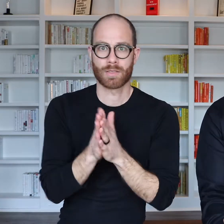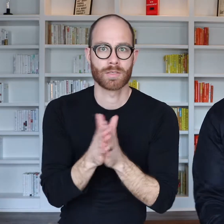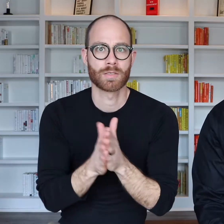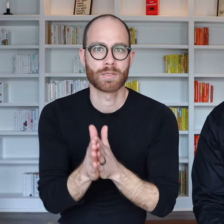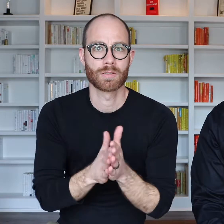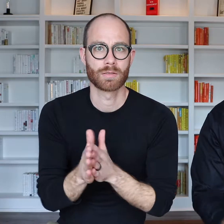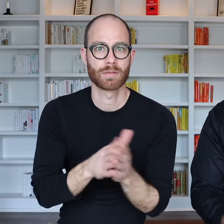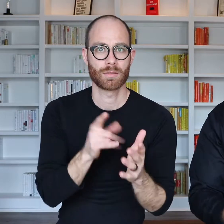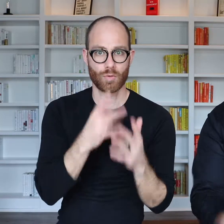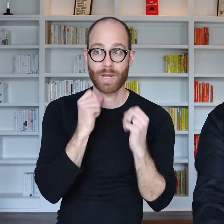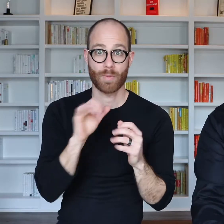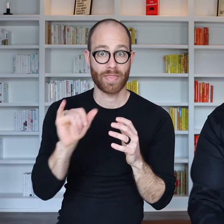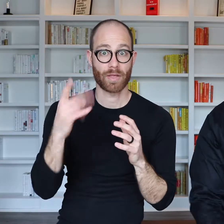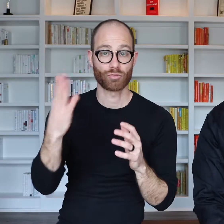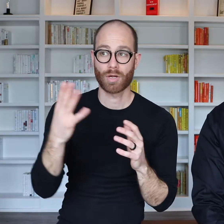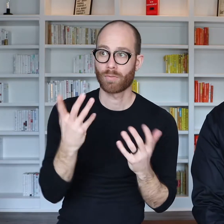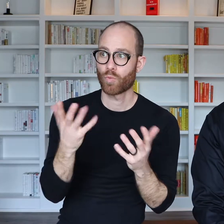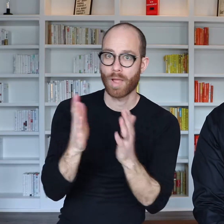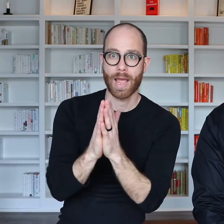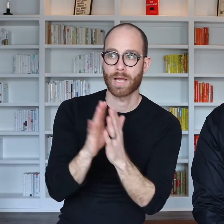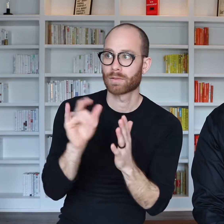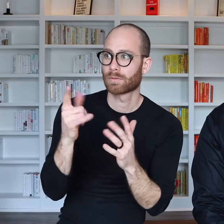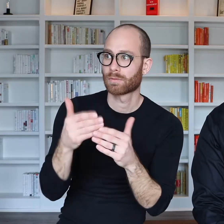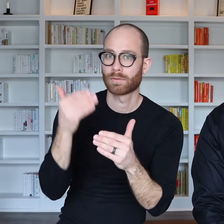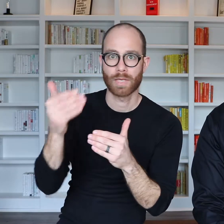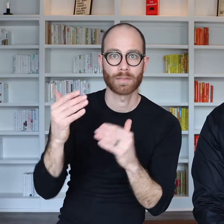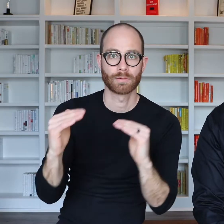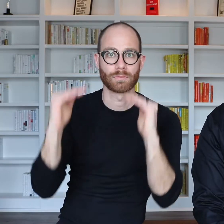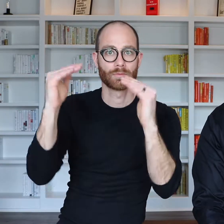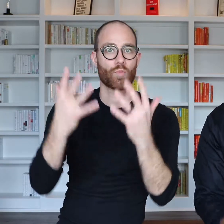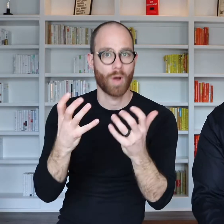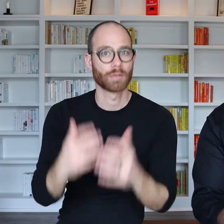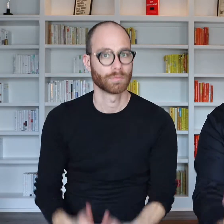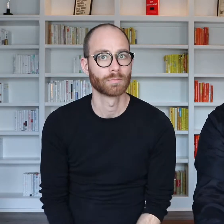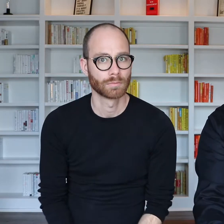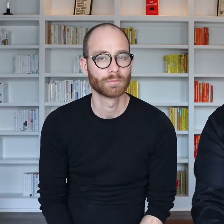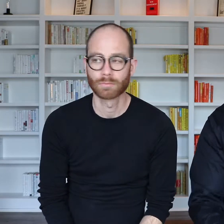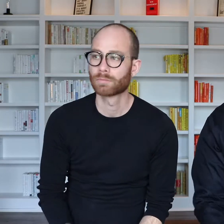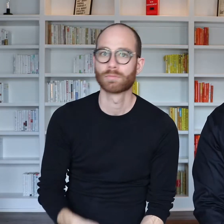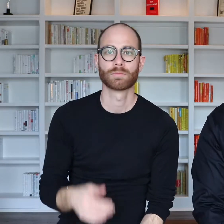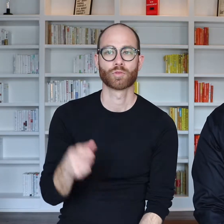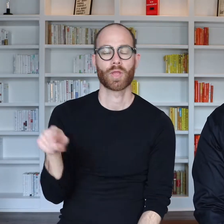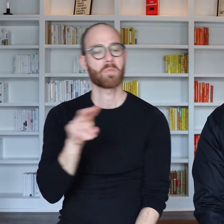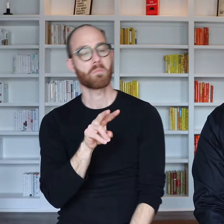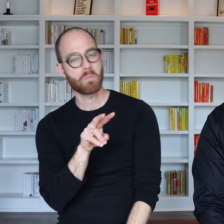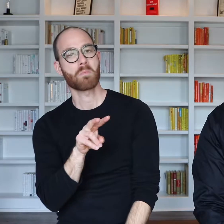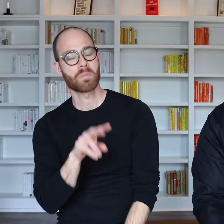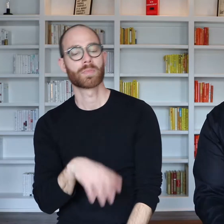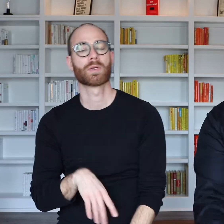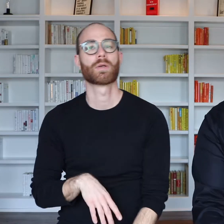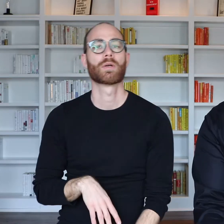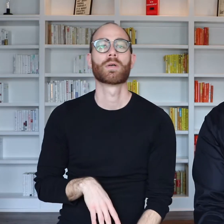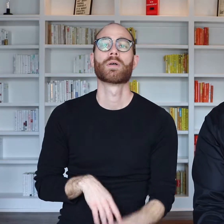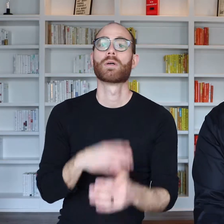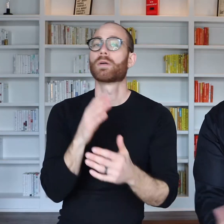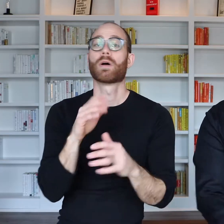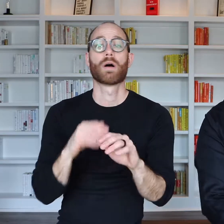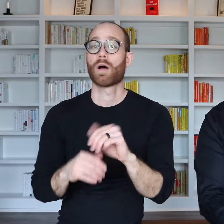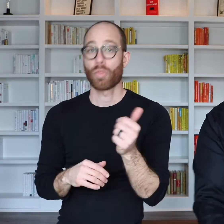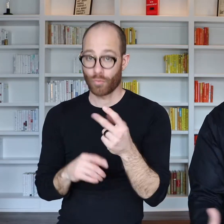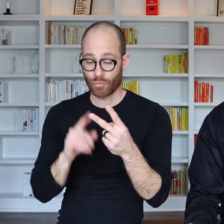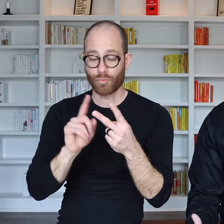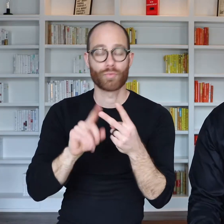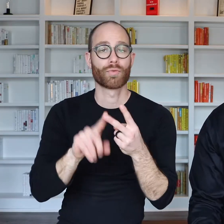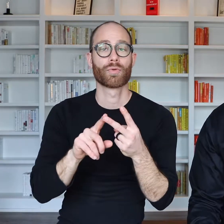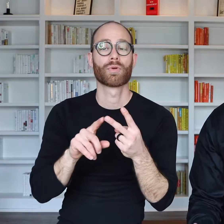feel like it's a fit enough, that you're going to ask for that next step in the process, or you're going to ask for that job. But the second thing that it does is it